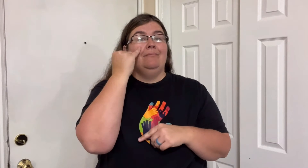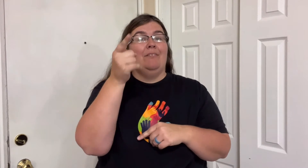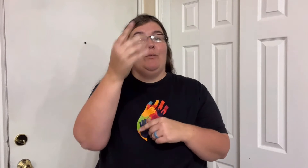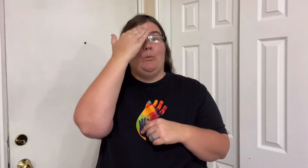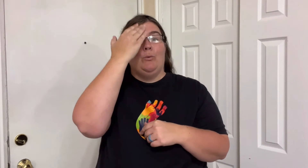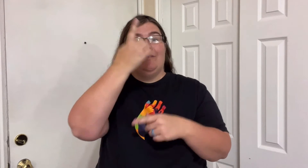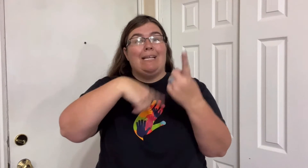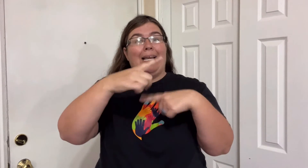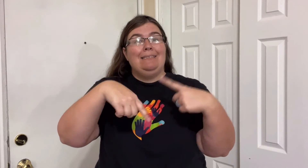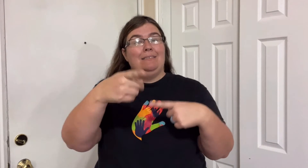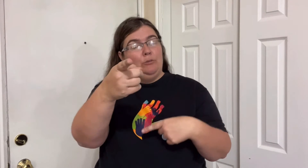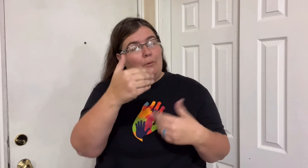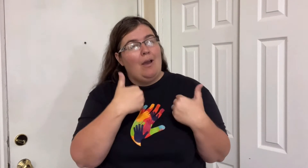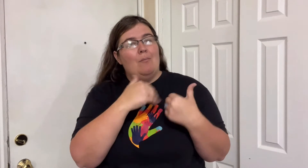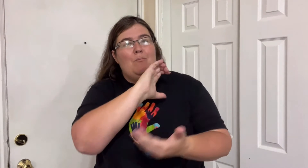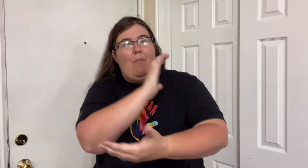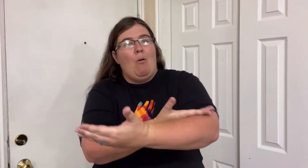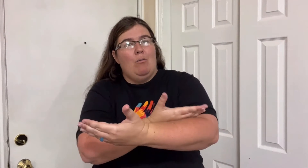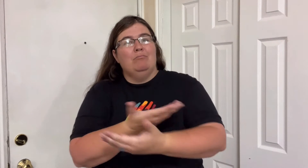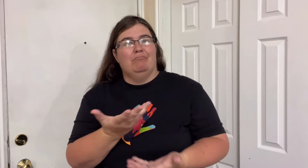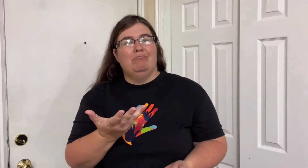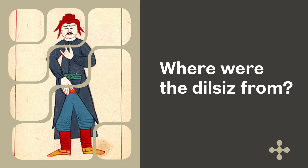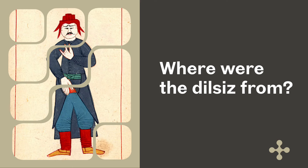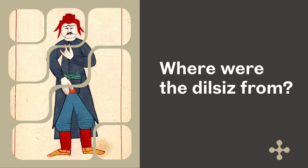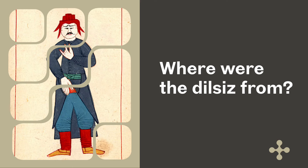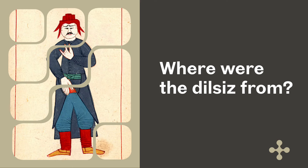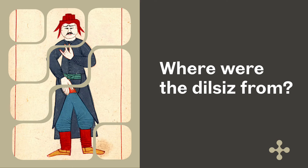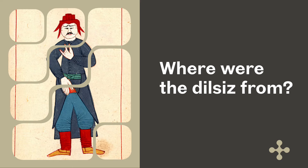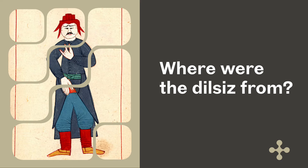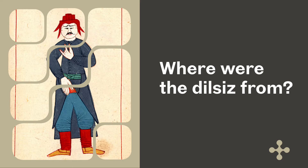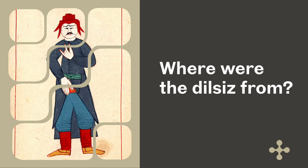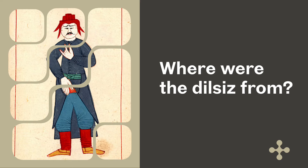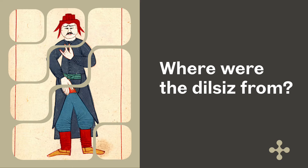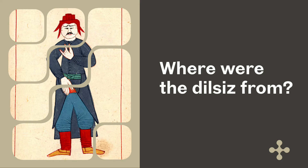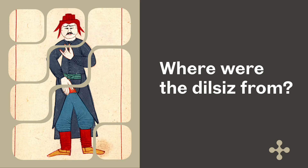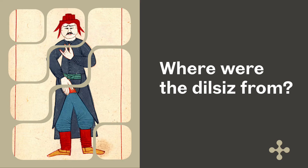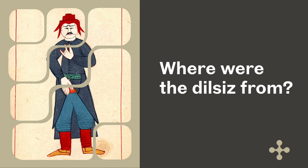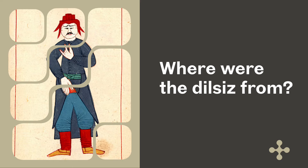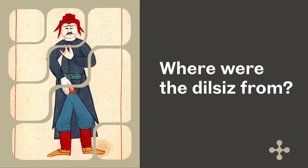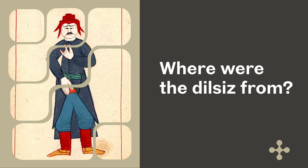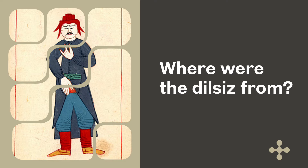you knew sign language, you had power. Where were the dilsiz from?